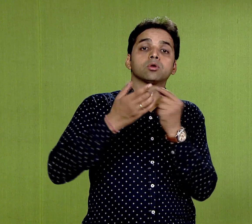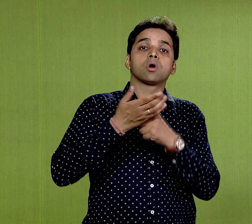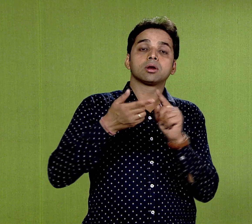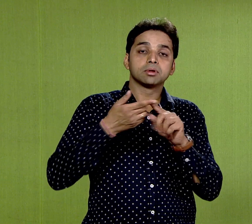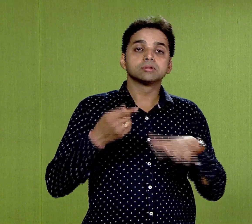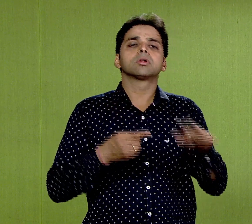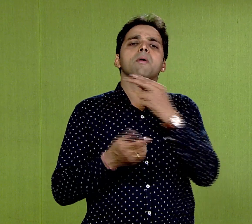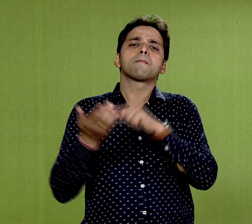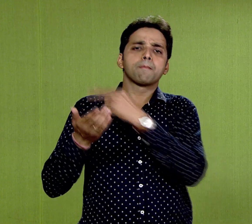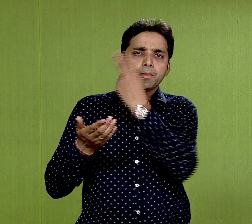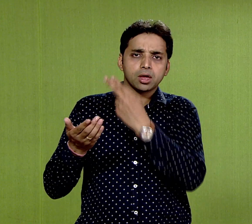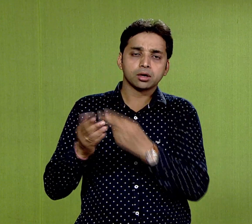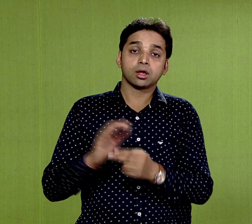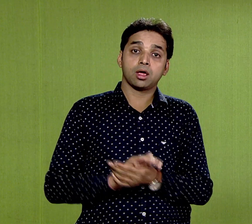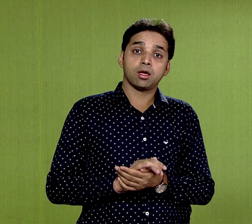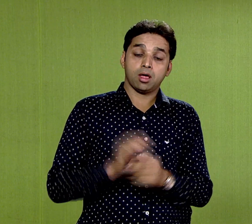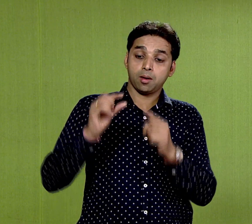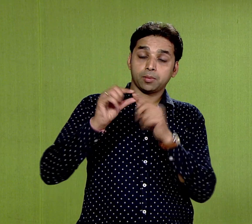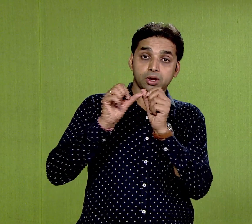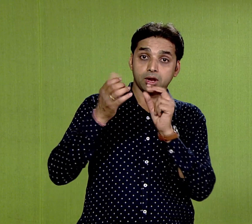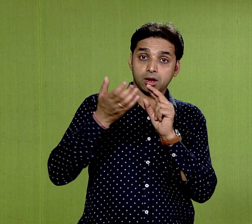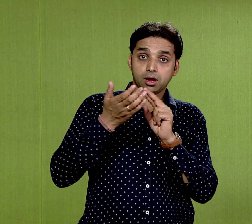and paintings on cloth.